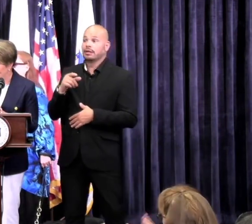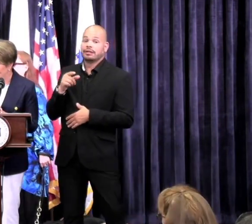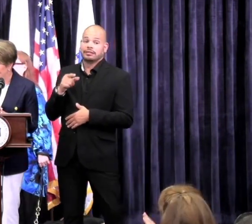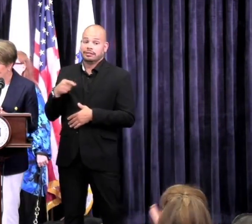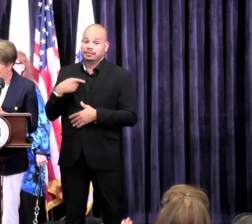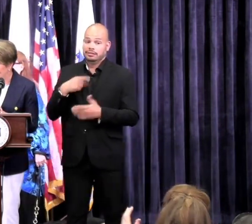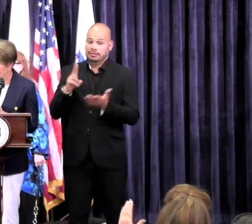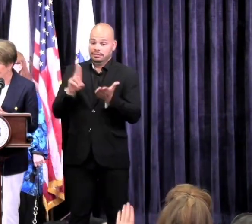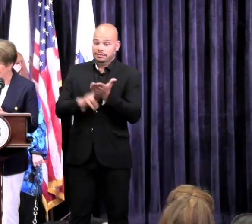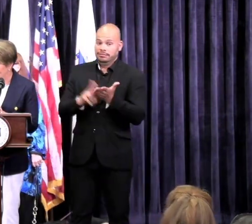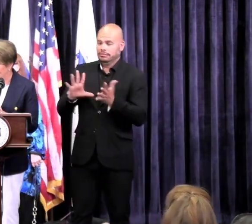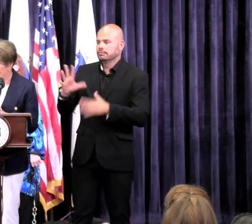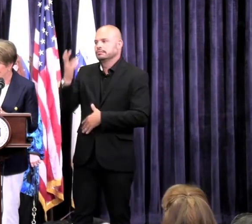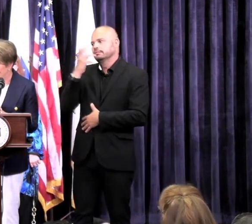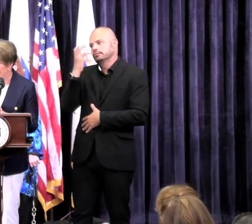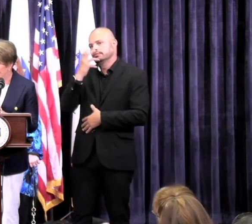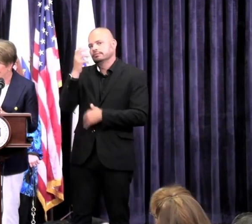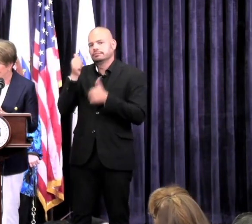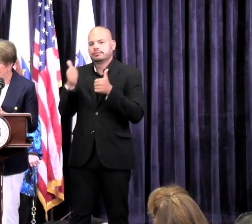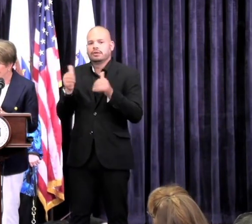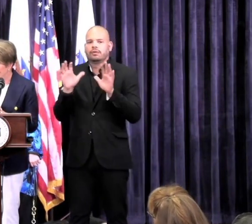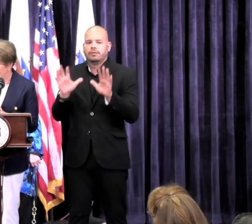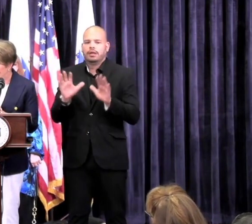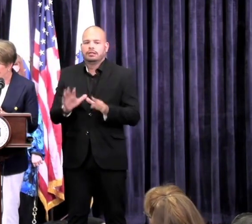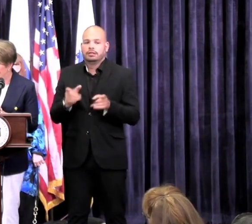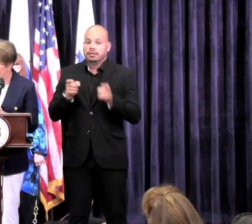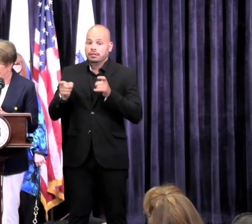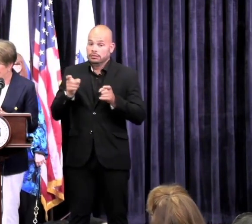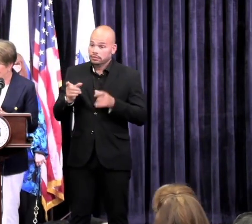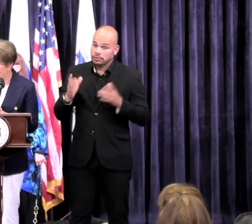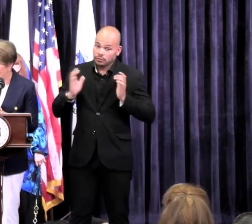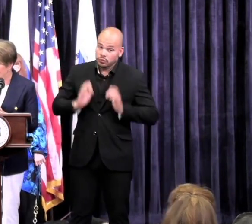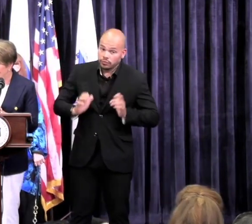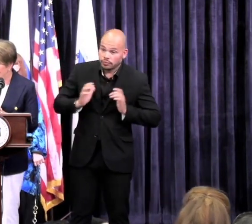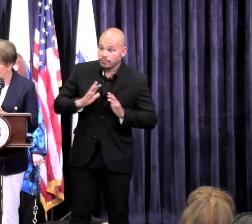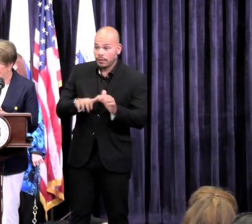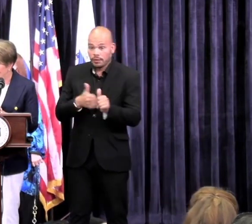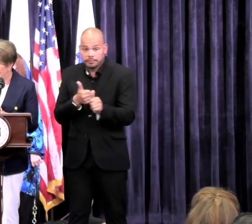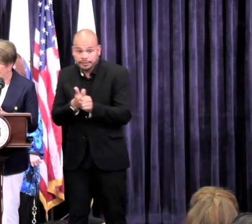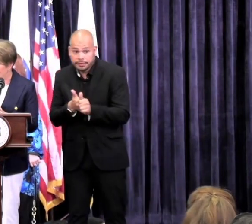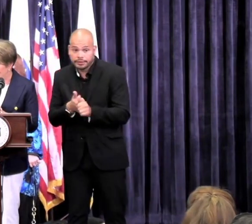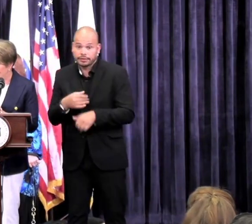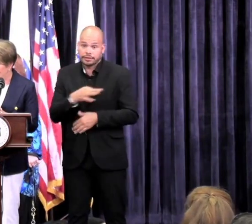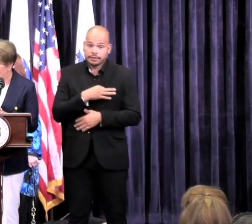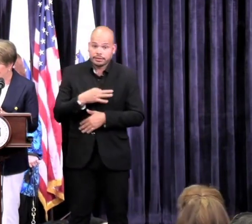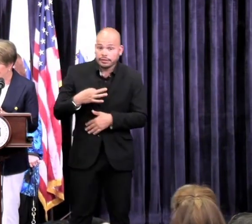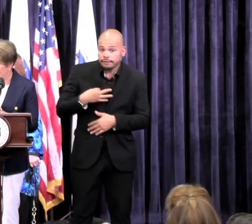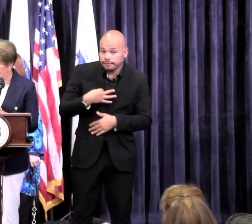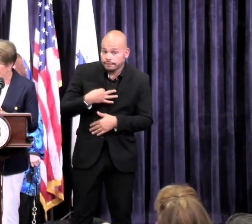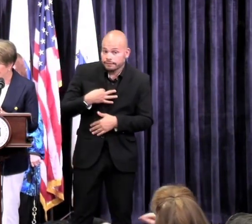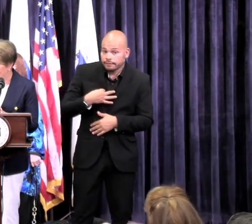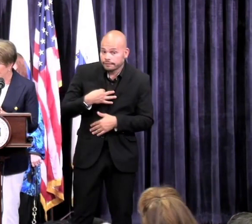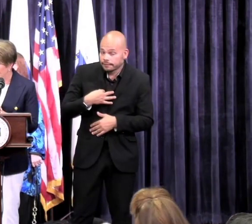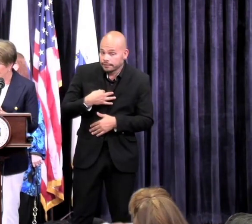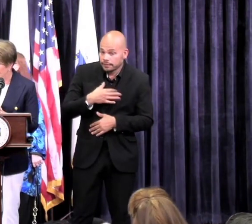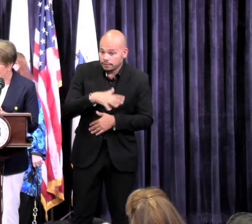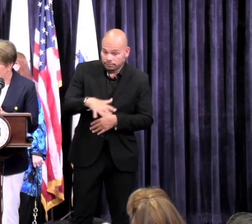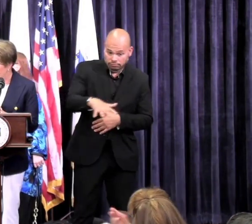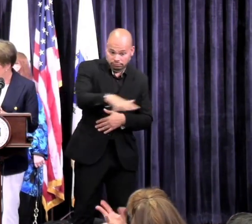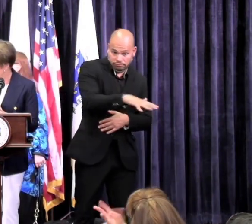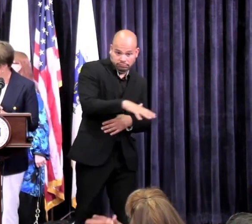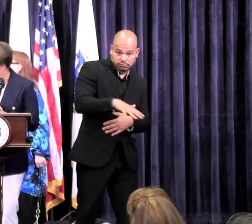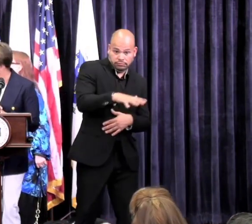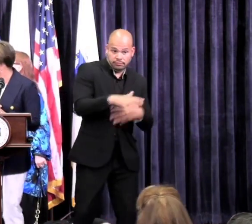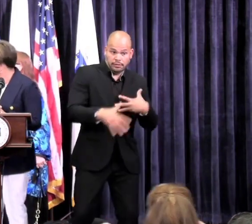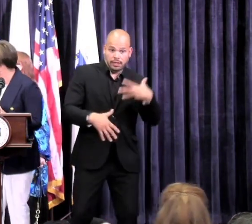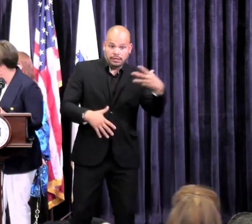doing also the internal internal and for people who work for the Commonwealth or do you think you'll faces curious about okay what you think